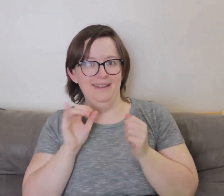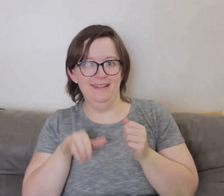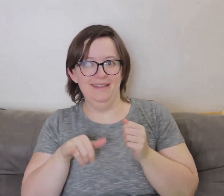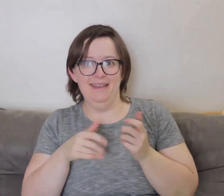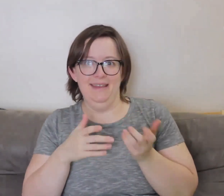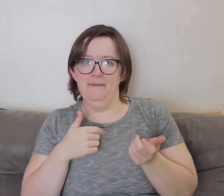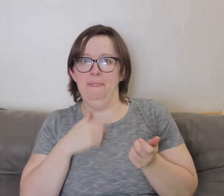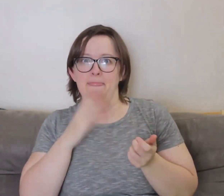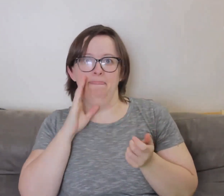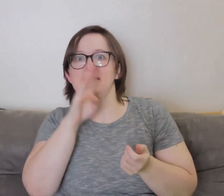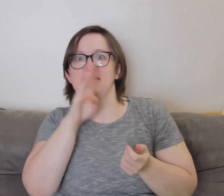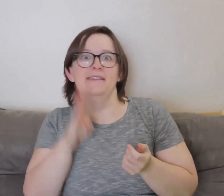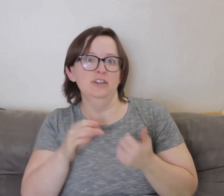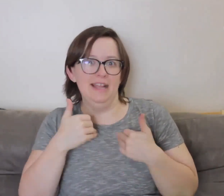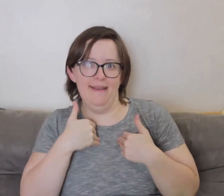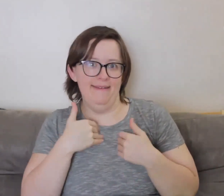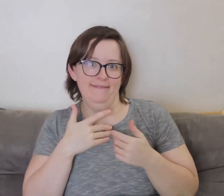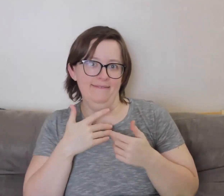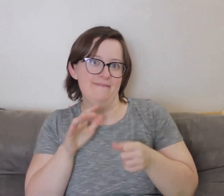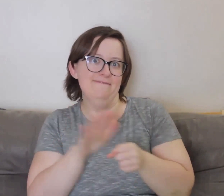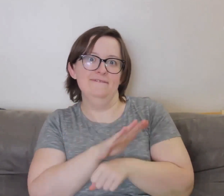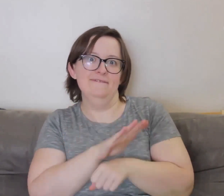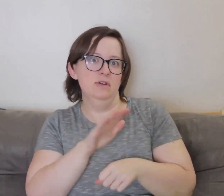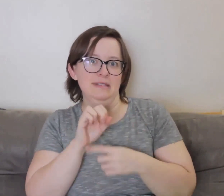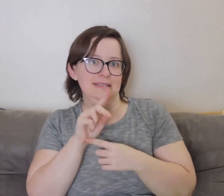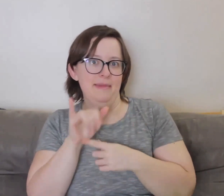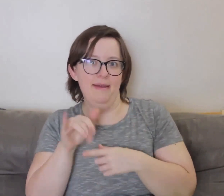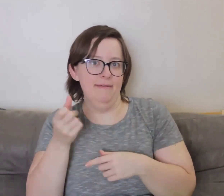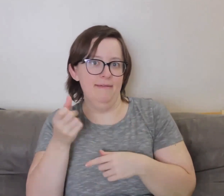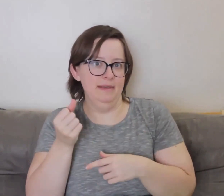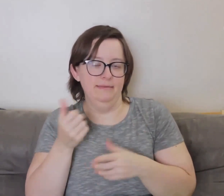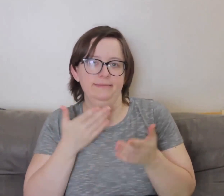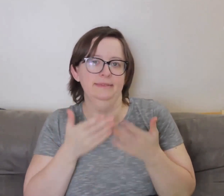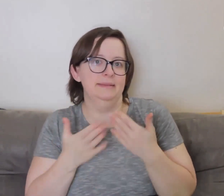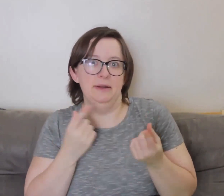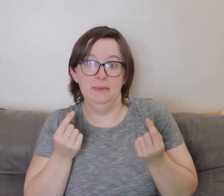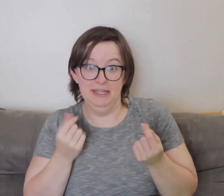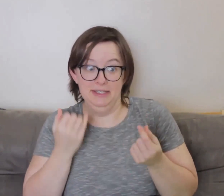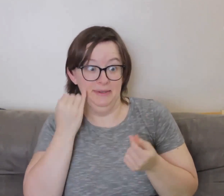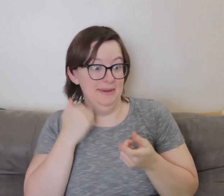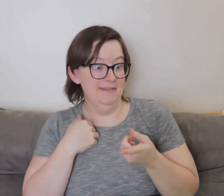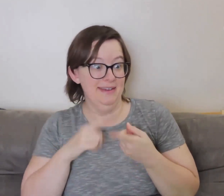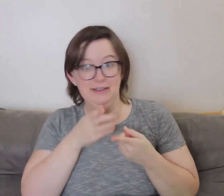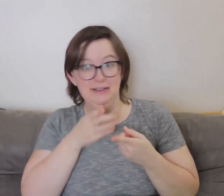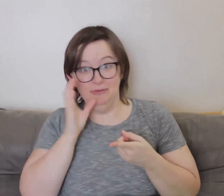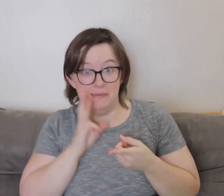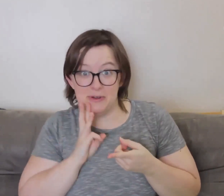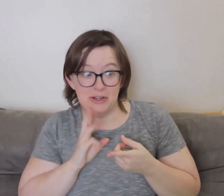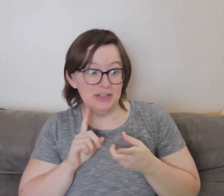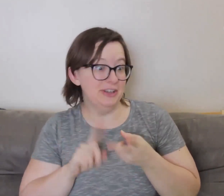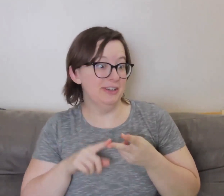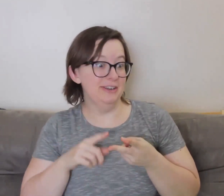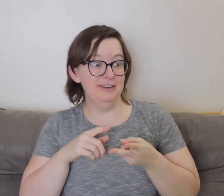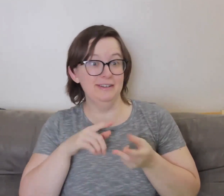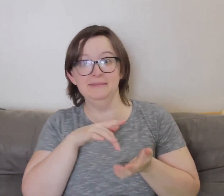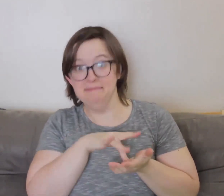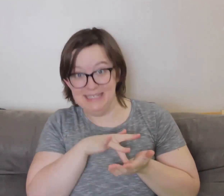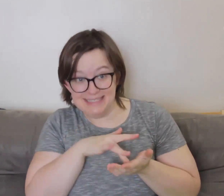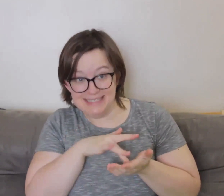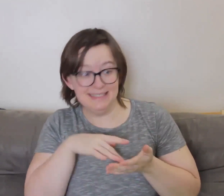and that was when I was diagnosed with IGT because all of the symptoms I was having just seemed to align with it.